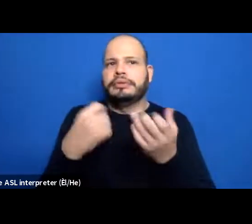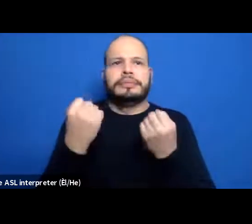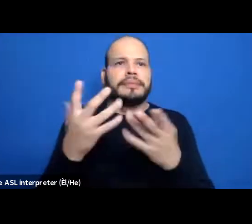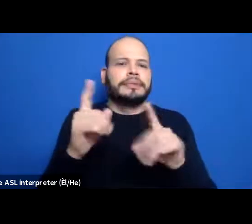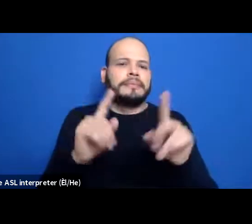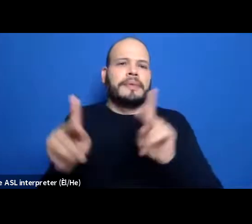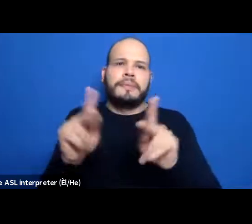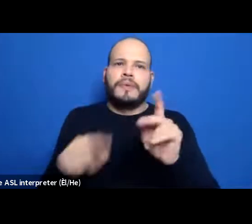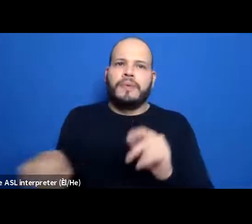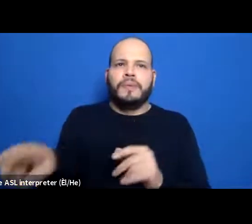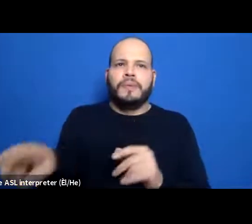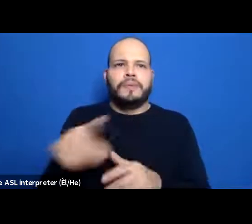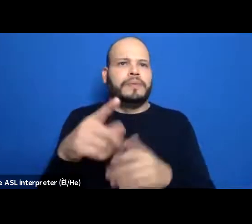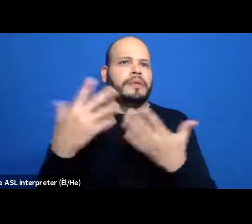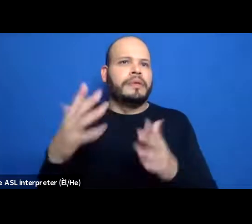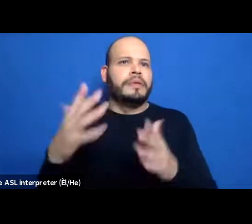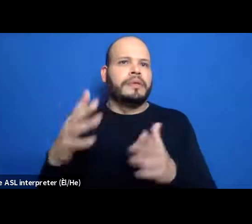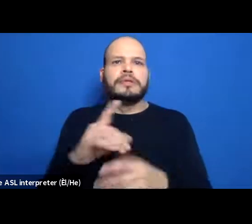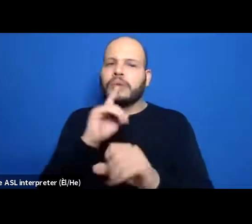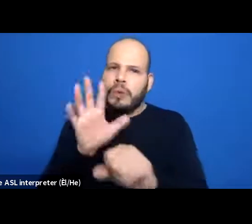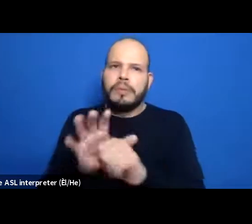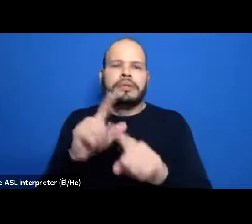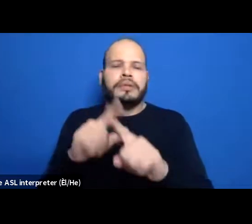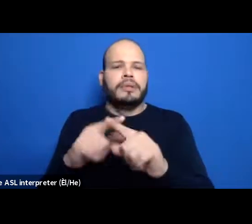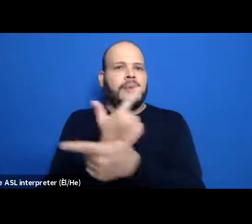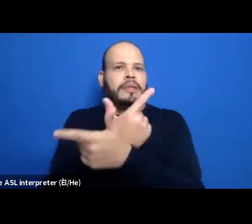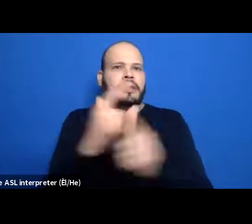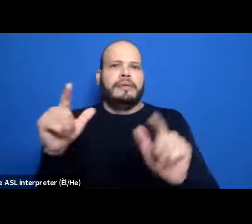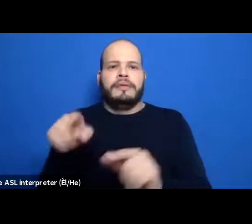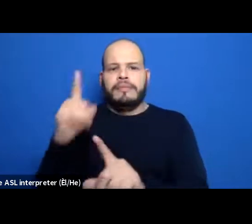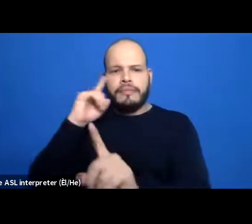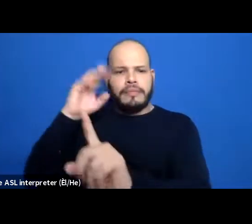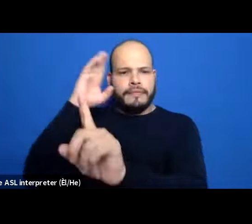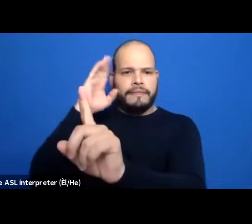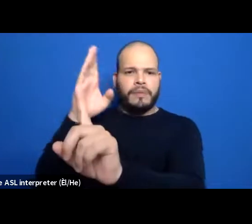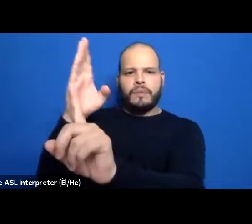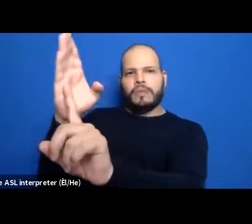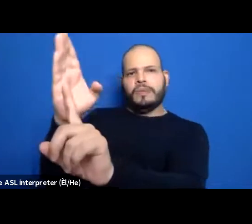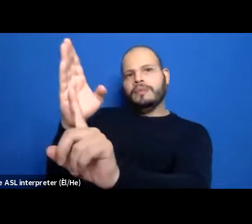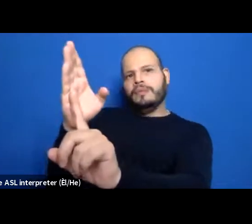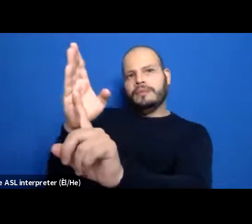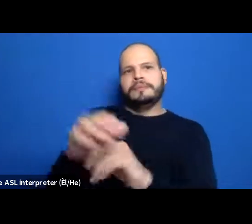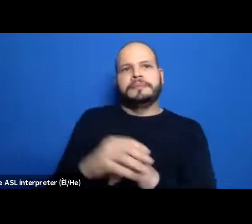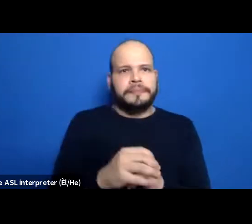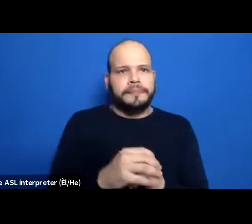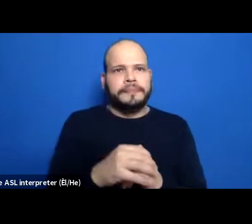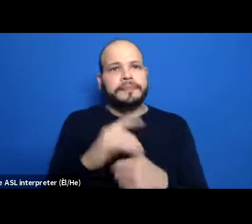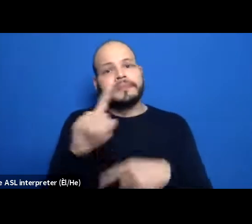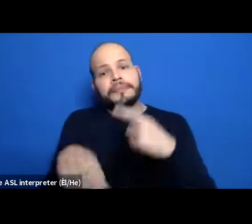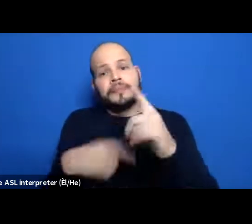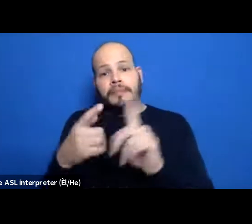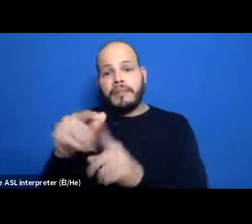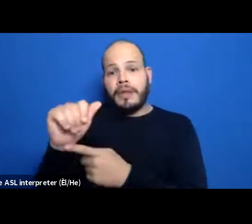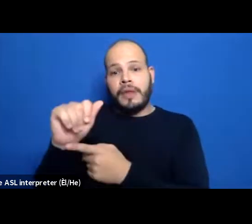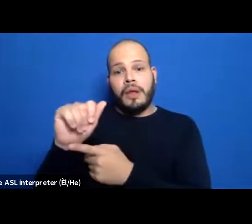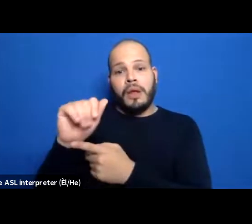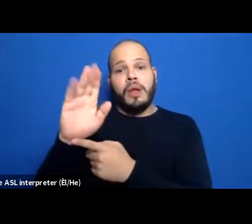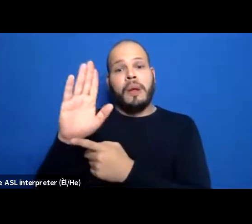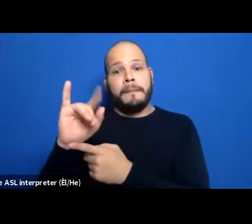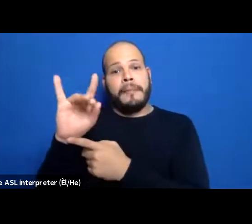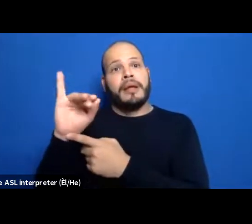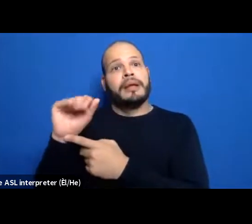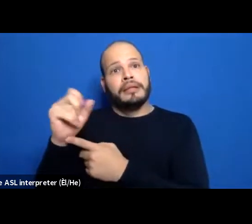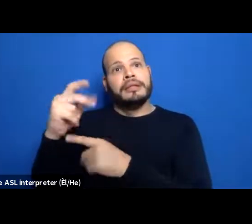a more liberatory future. When I think about an abolitionist view of education, first and foremost,